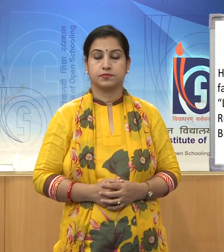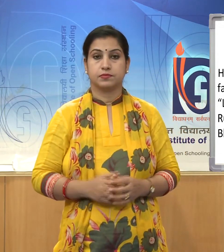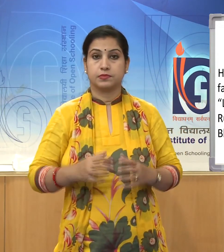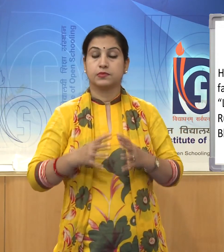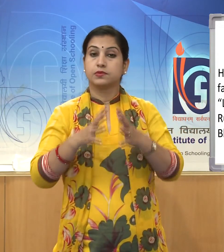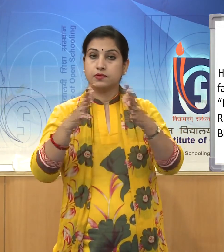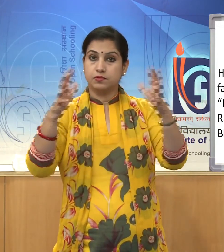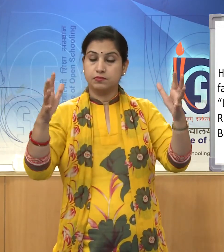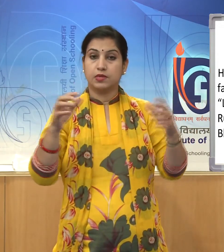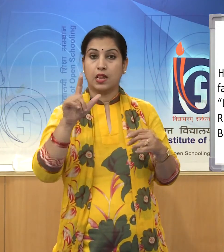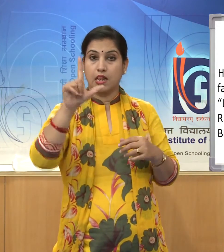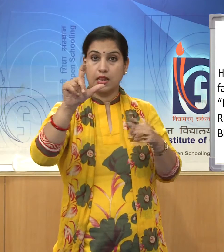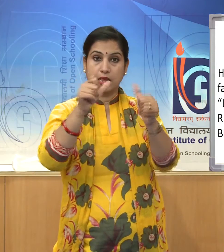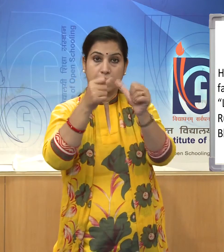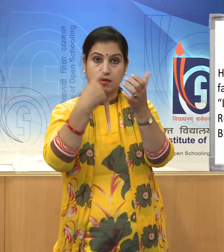large harlequin,